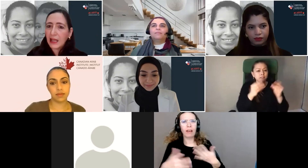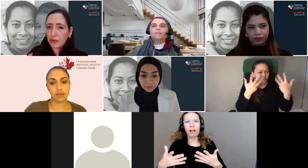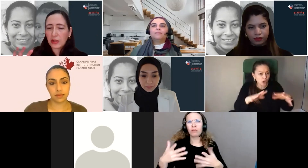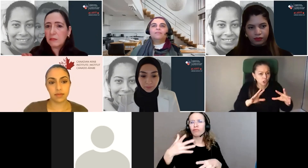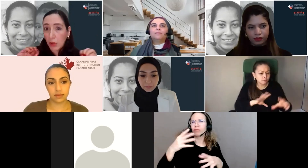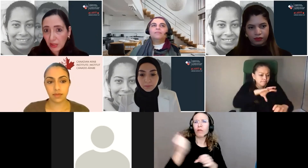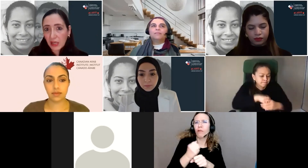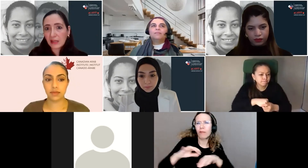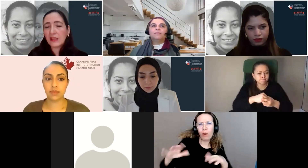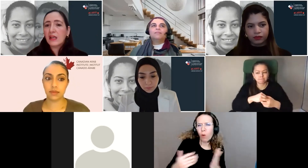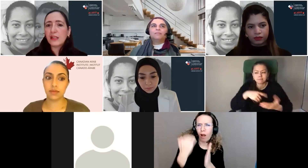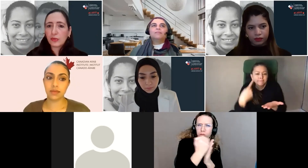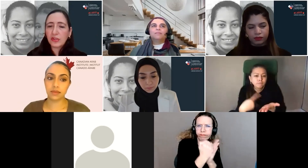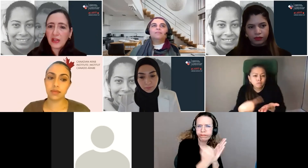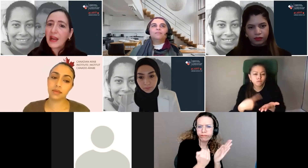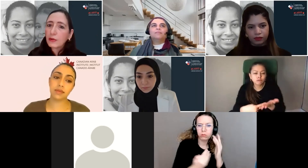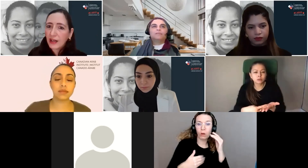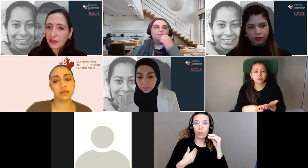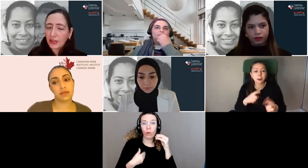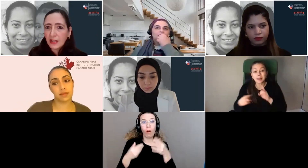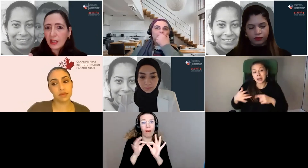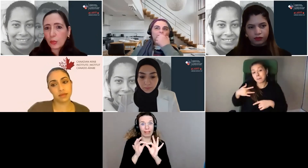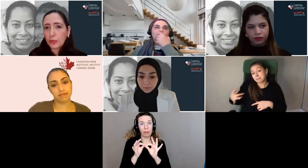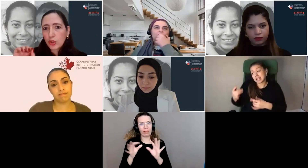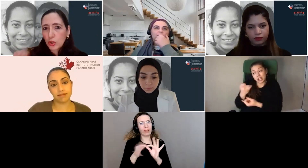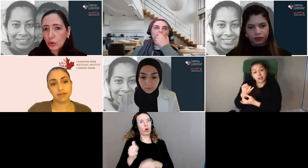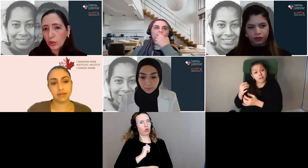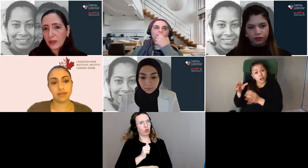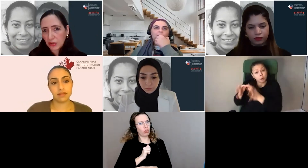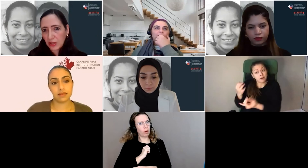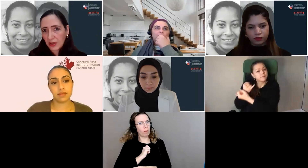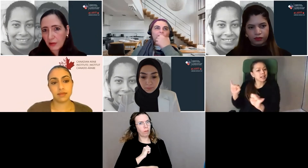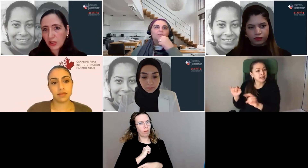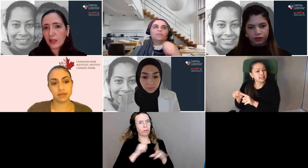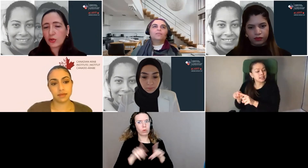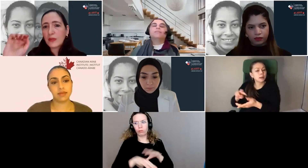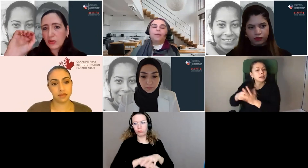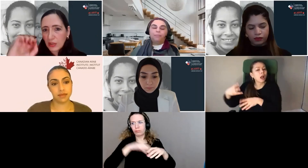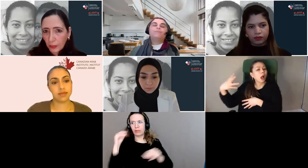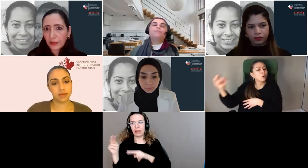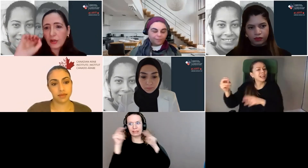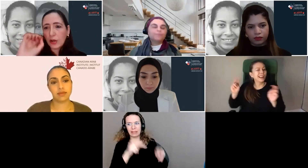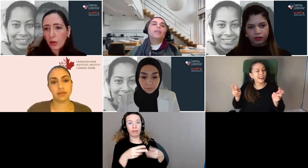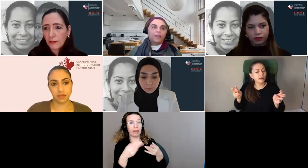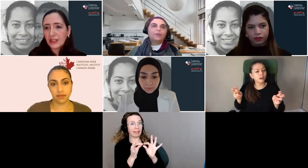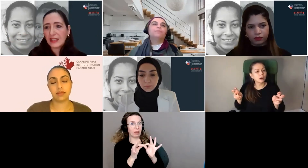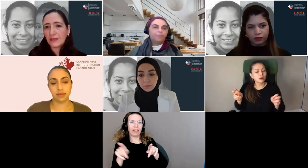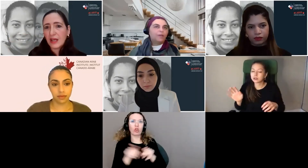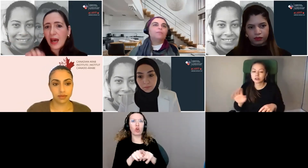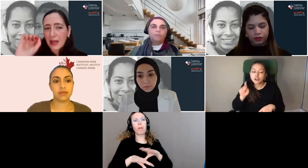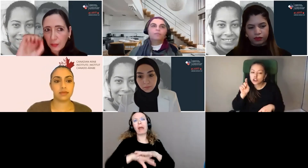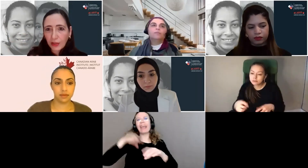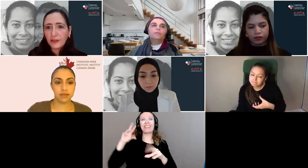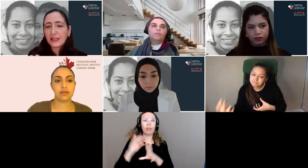it's a freelancer in most cases, is considered an outsider. The interpreter should not be considered an outsider, should be considered part of the